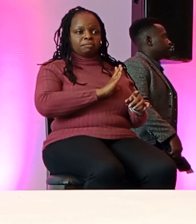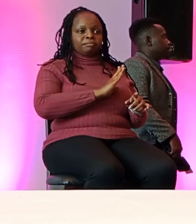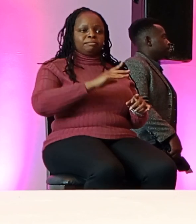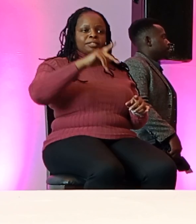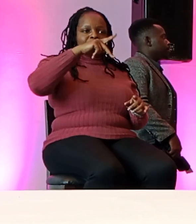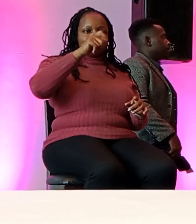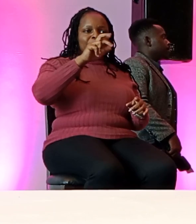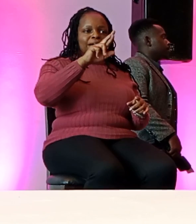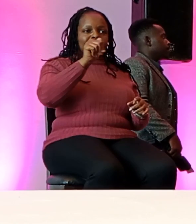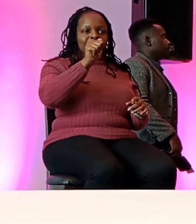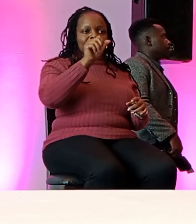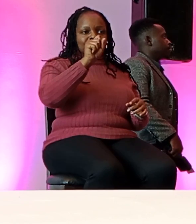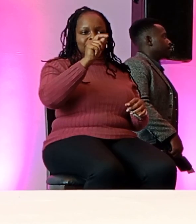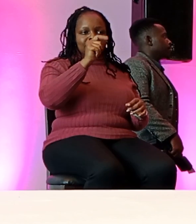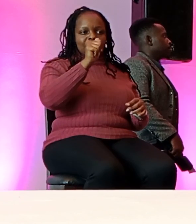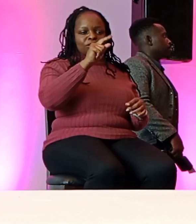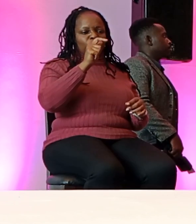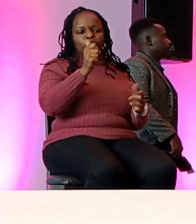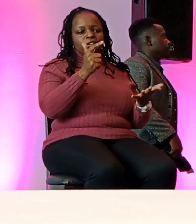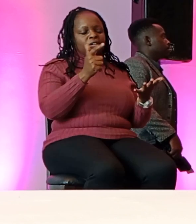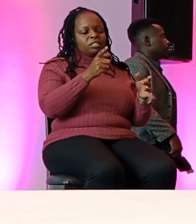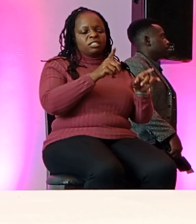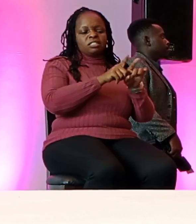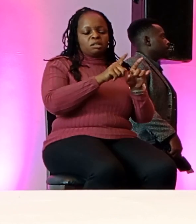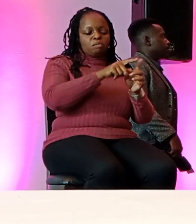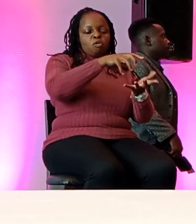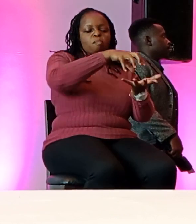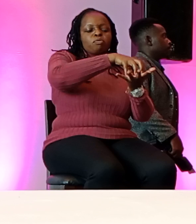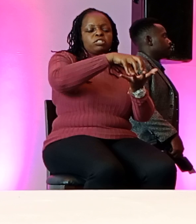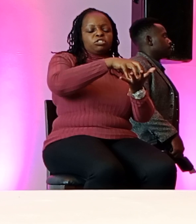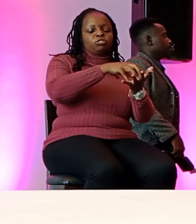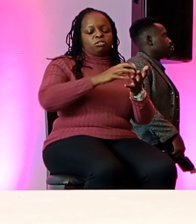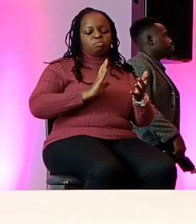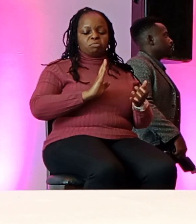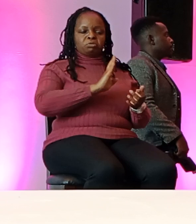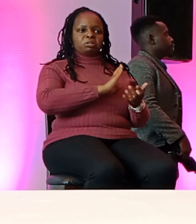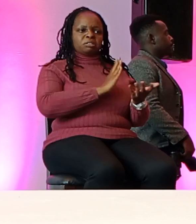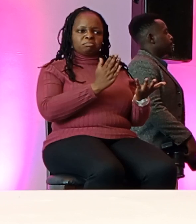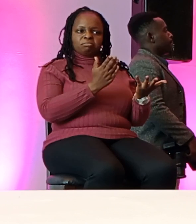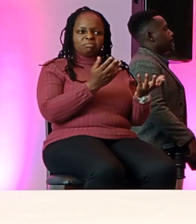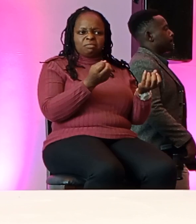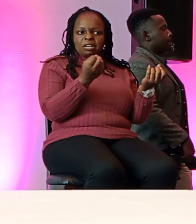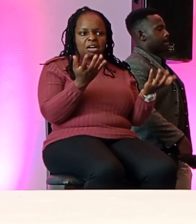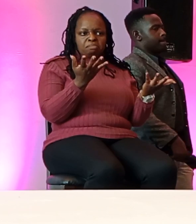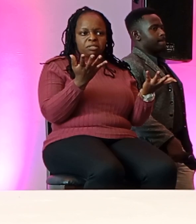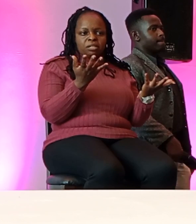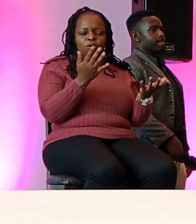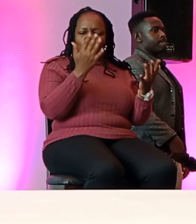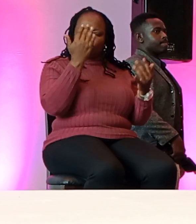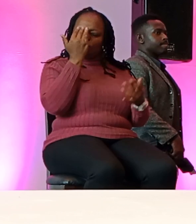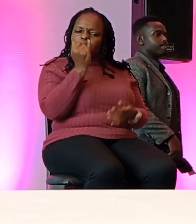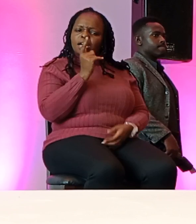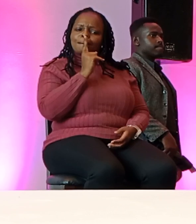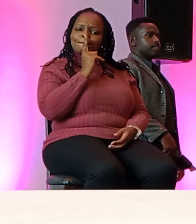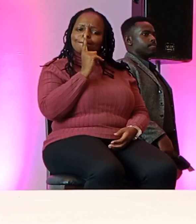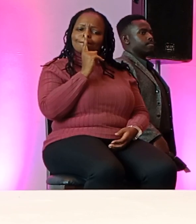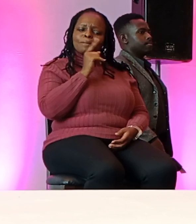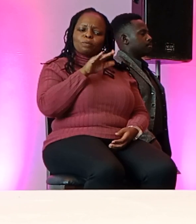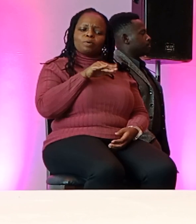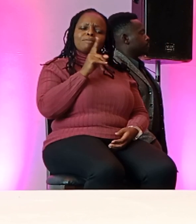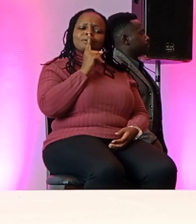Just a smattering. What about the composition of the boards? Why are we silent as